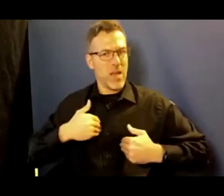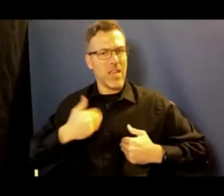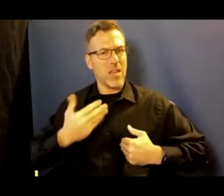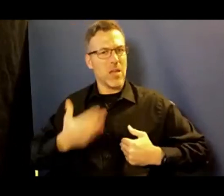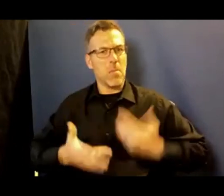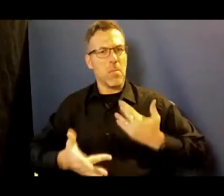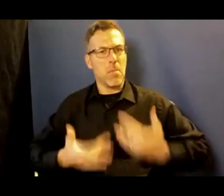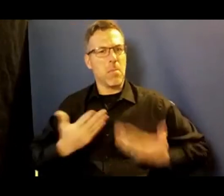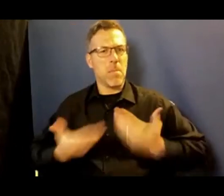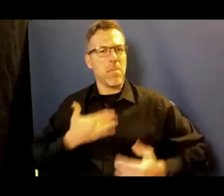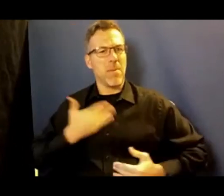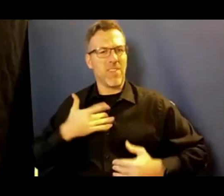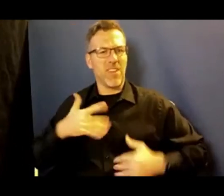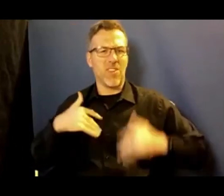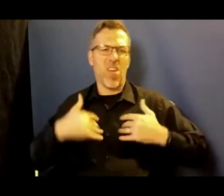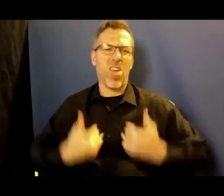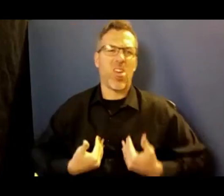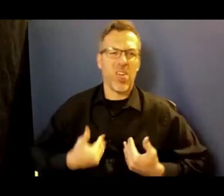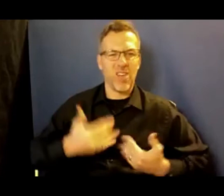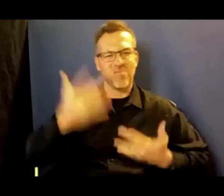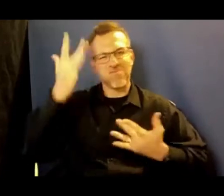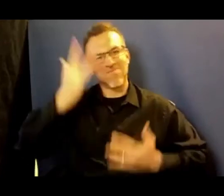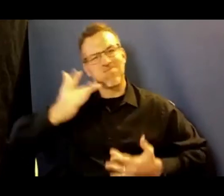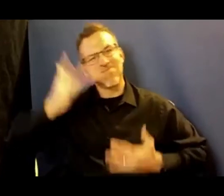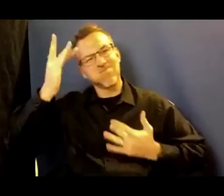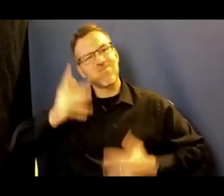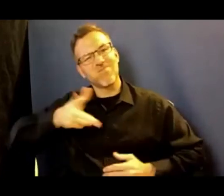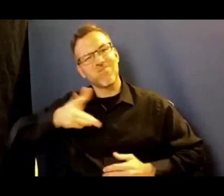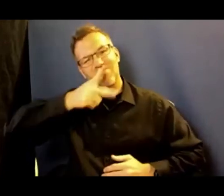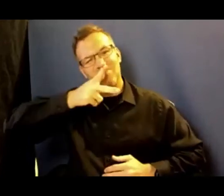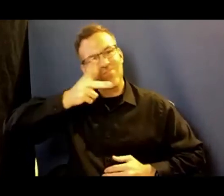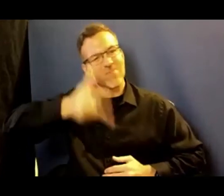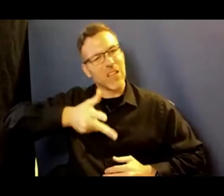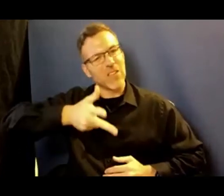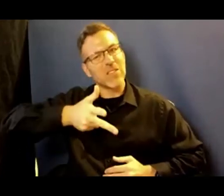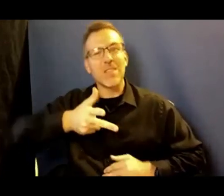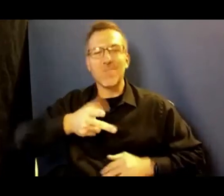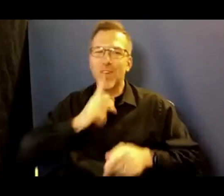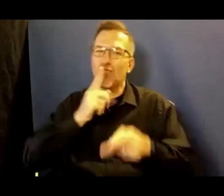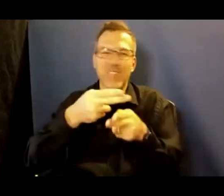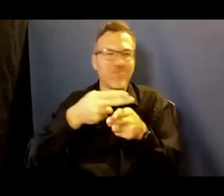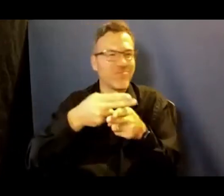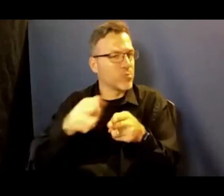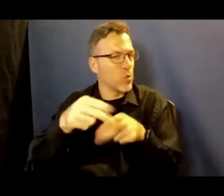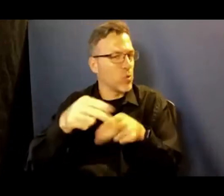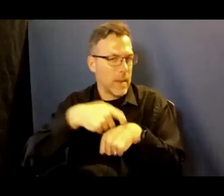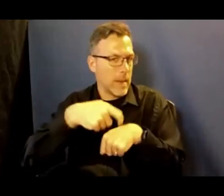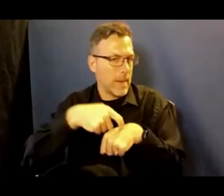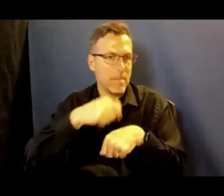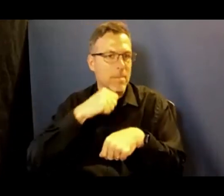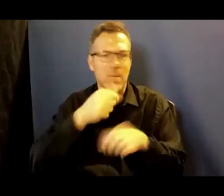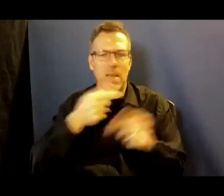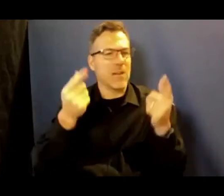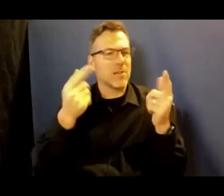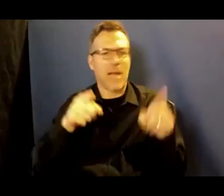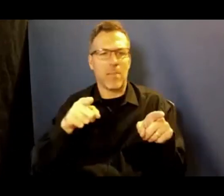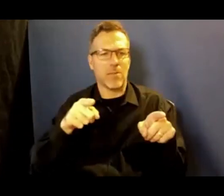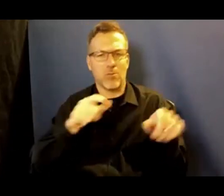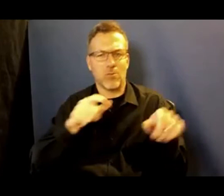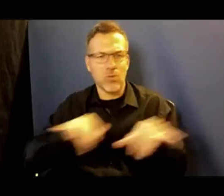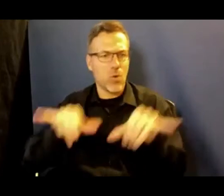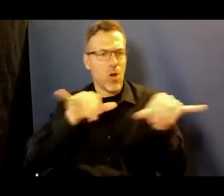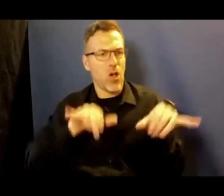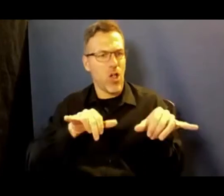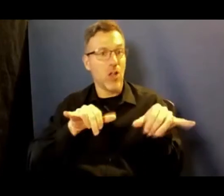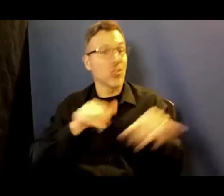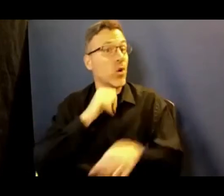up and make you feel poorly, but that's a very short period of time and doesn't happen to everyone. So don't do it on your wedding day or the